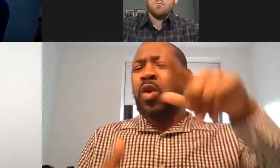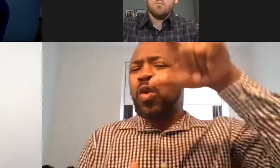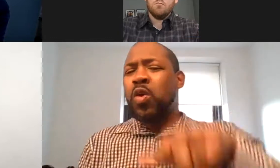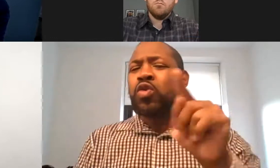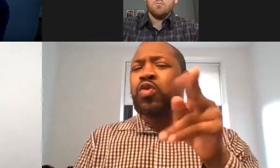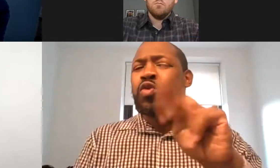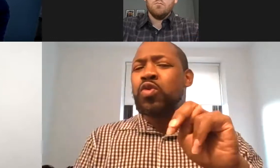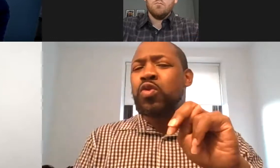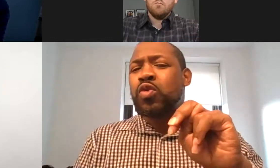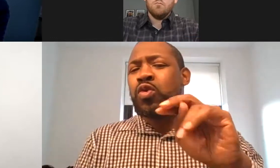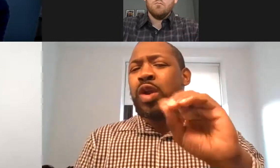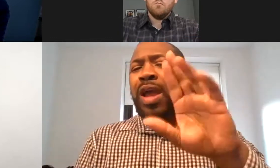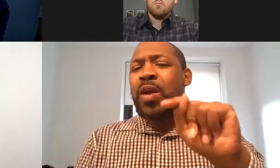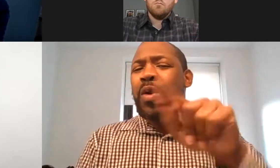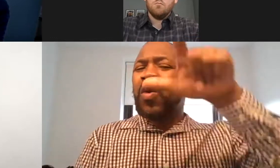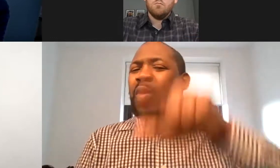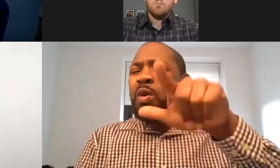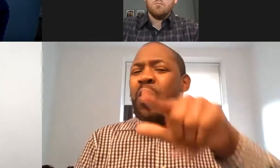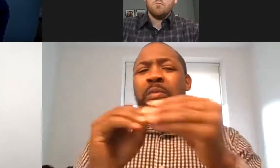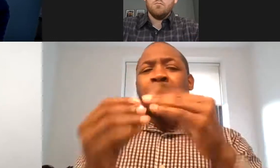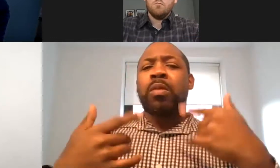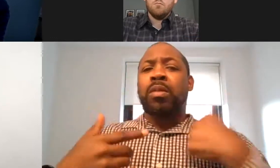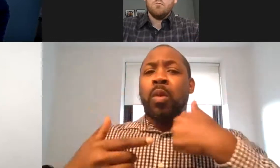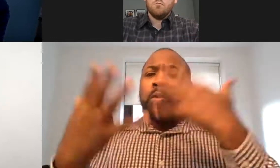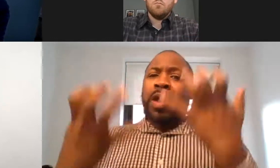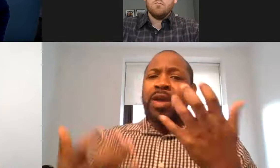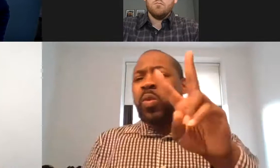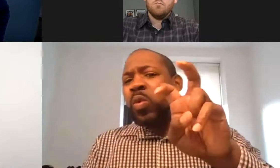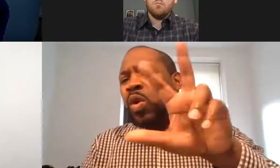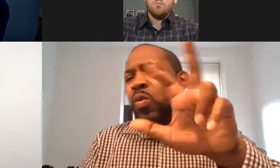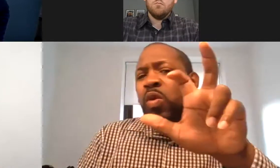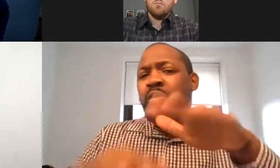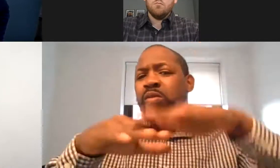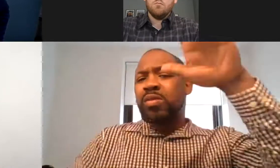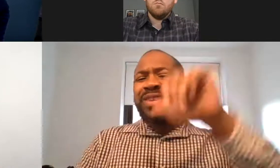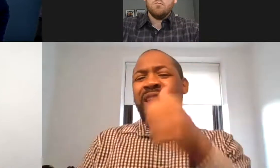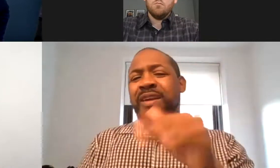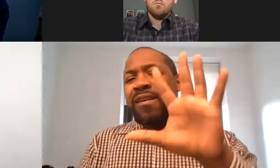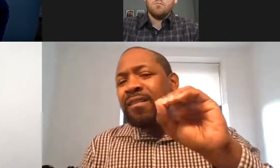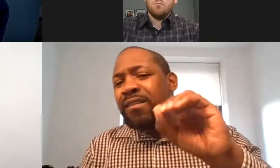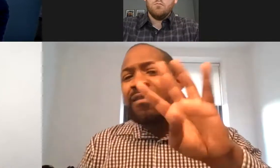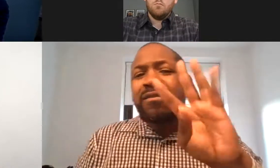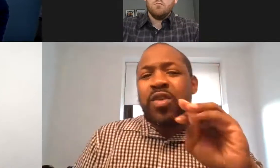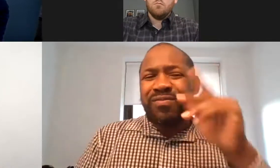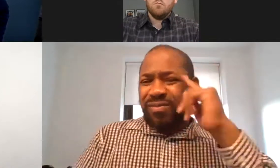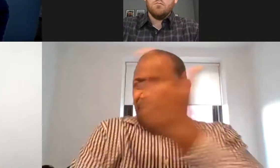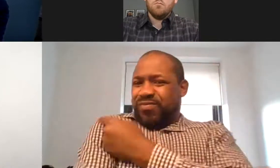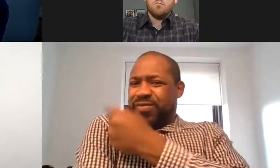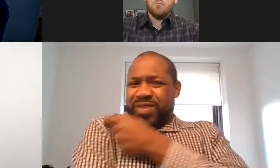event, but we're afraid to have it for one day, just for the deaf community, because the turnout